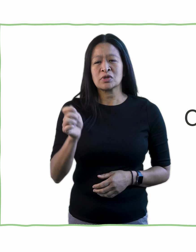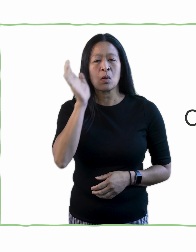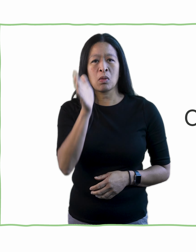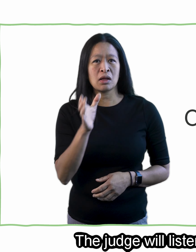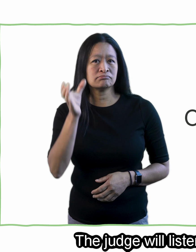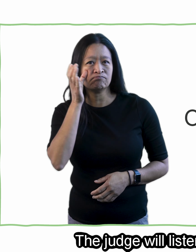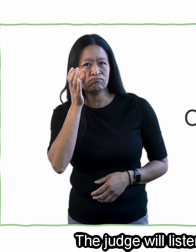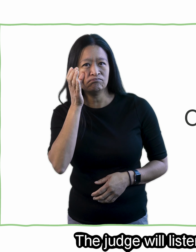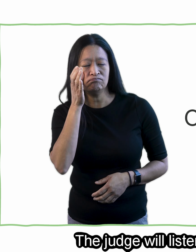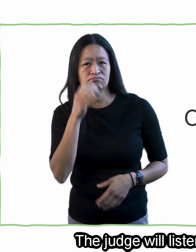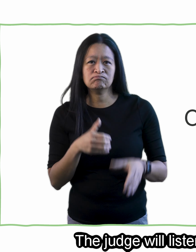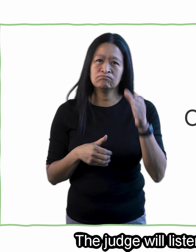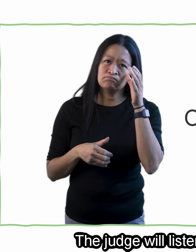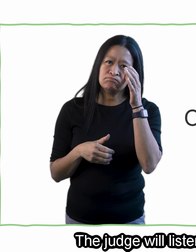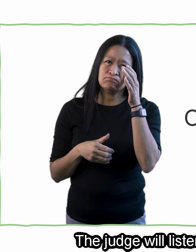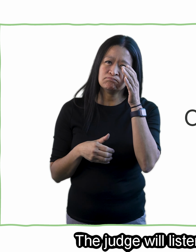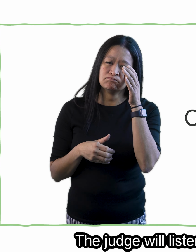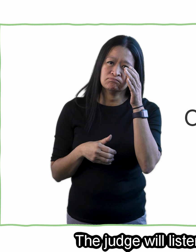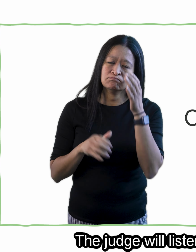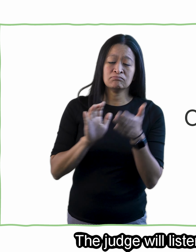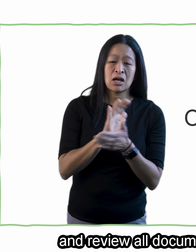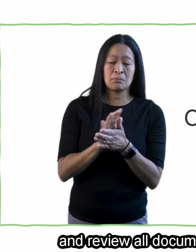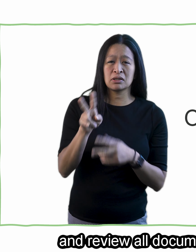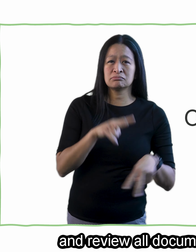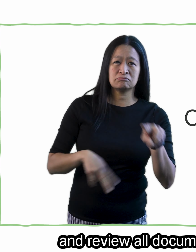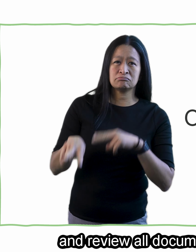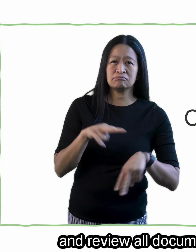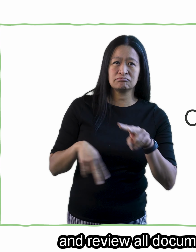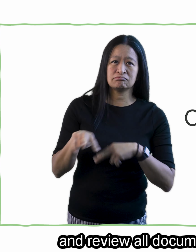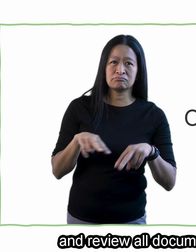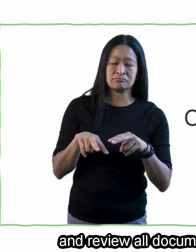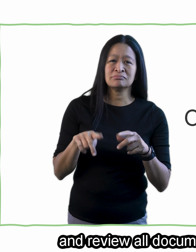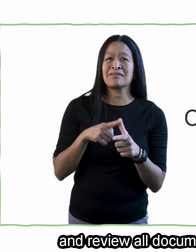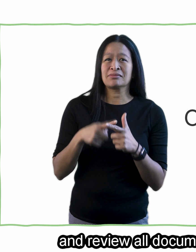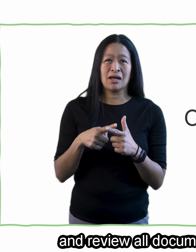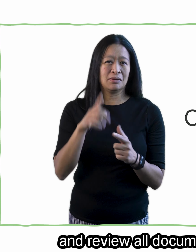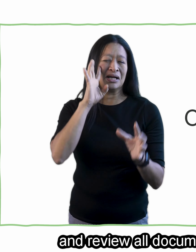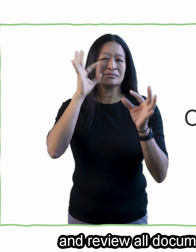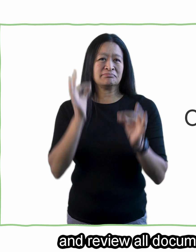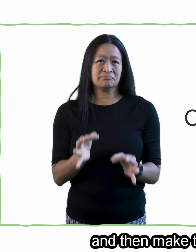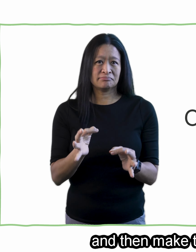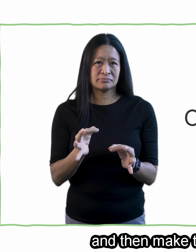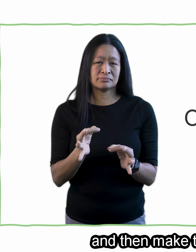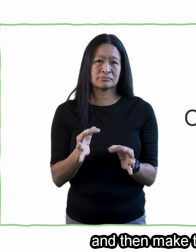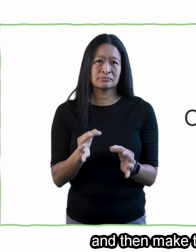The judge will listen to both parties and review all documents and evidence, and then make their